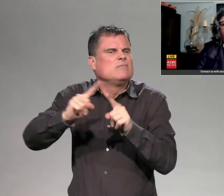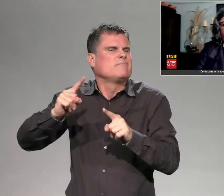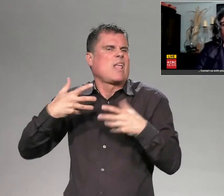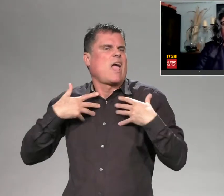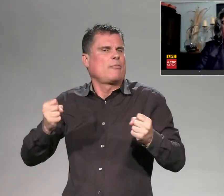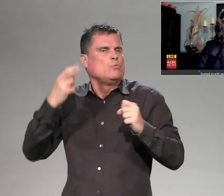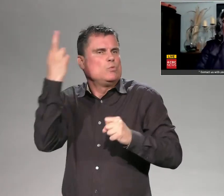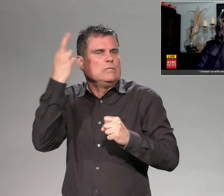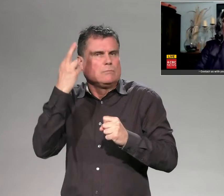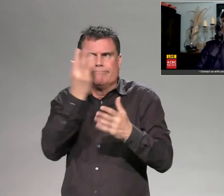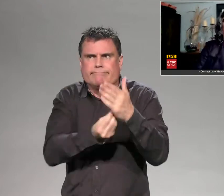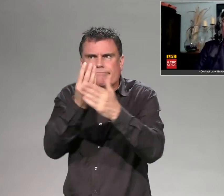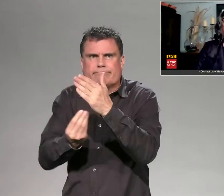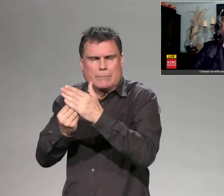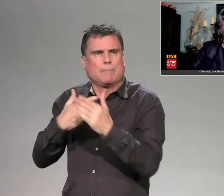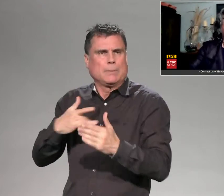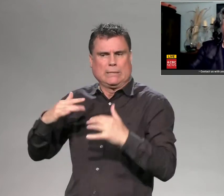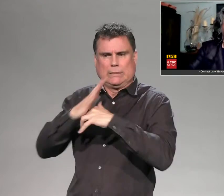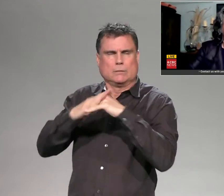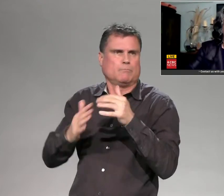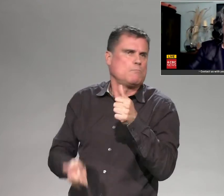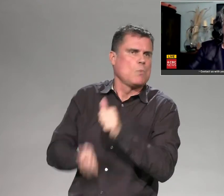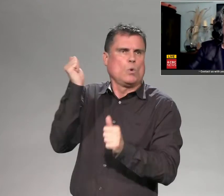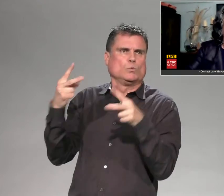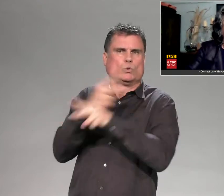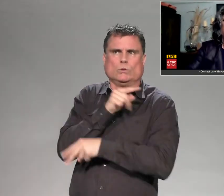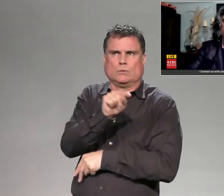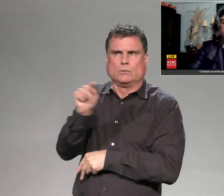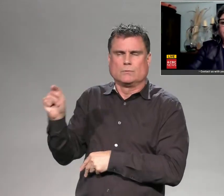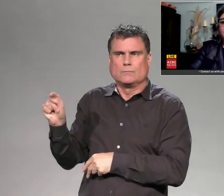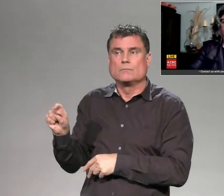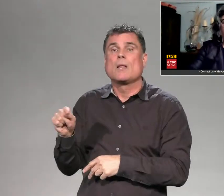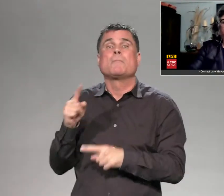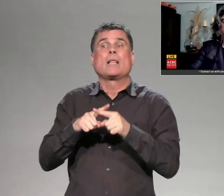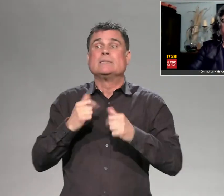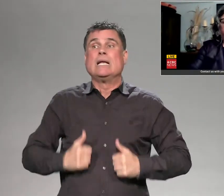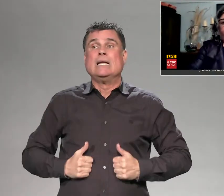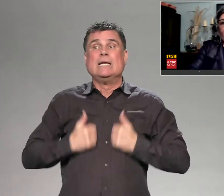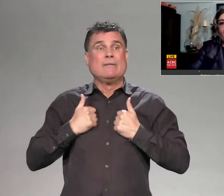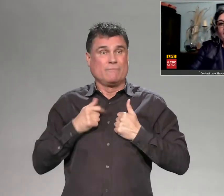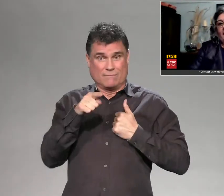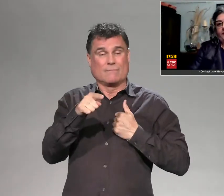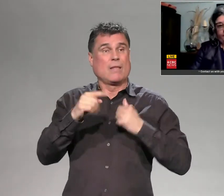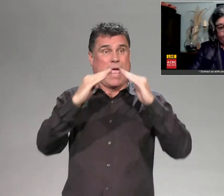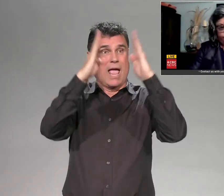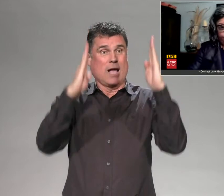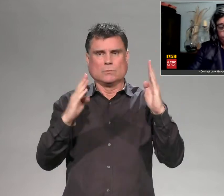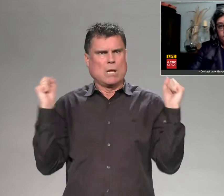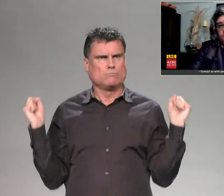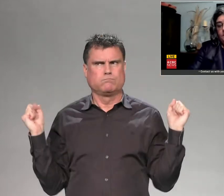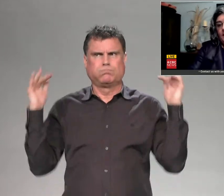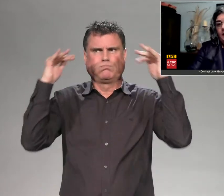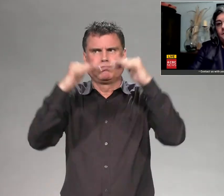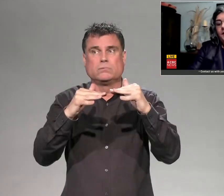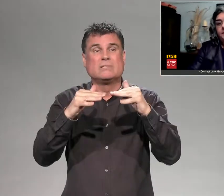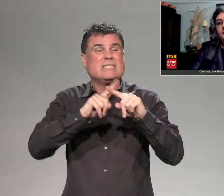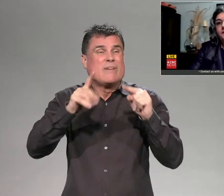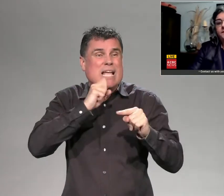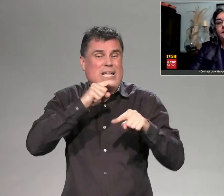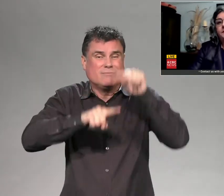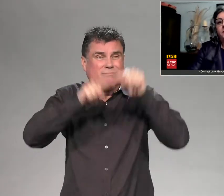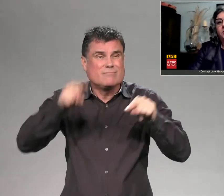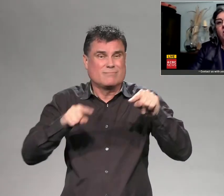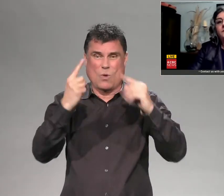for example, where if you go in and vaccinate just the elder and the other people